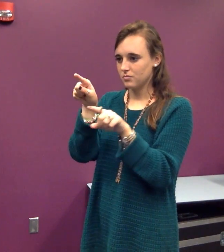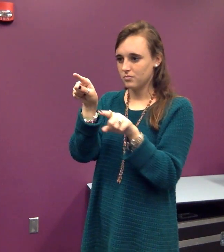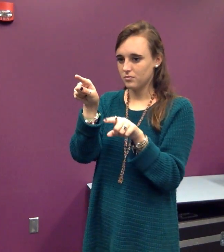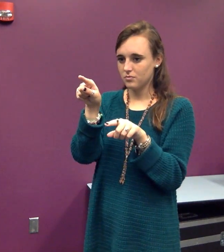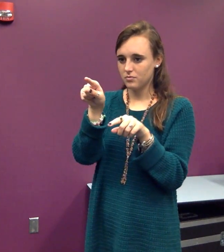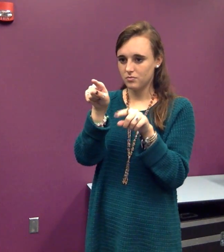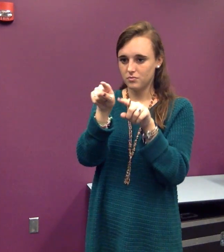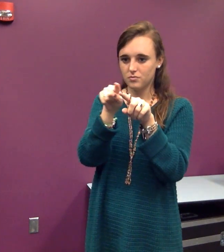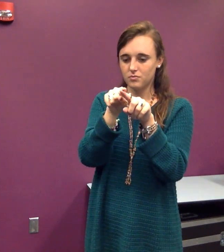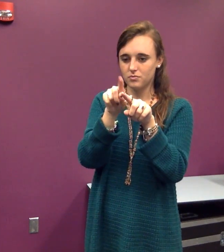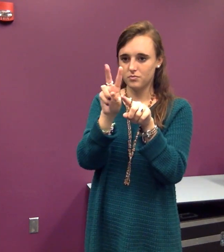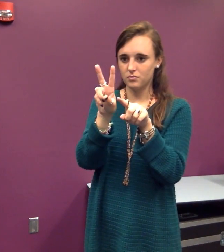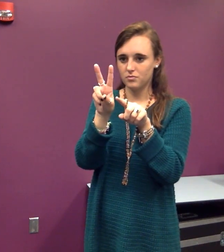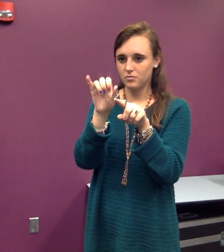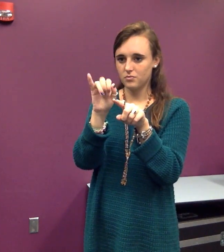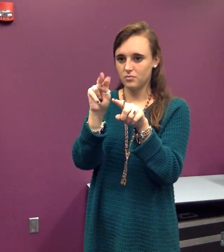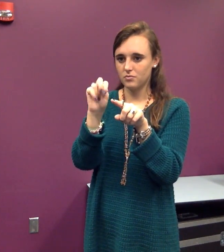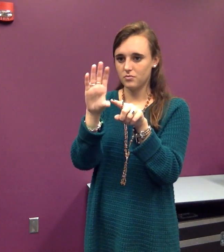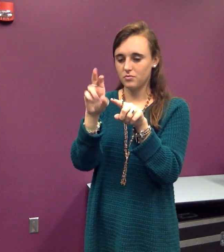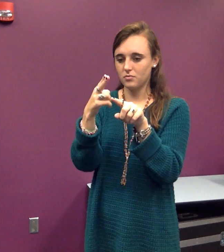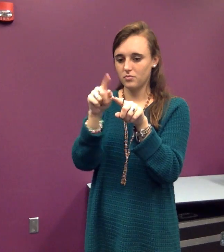2 inches, and put a dot.